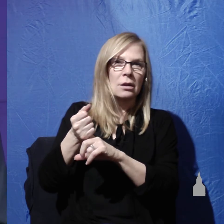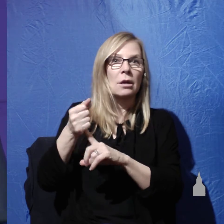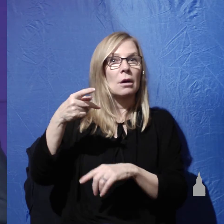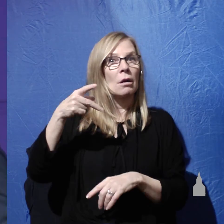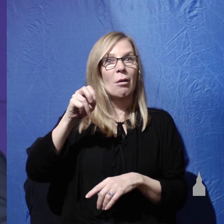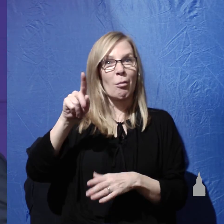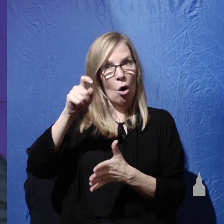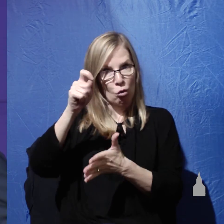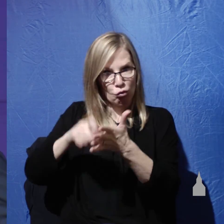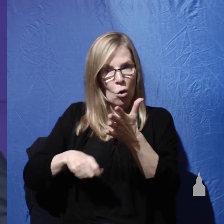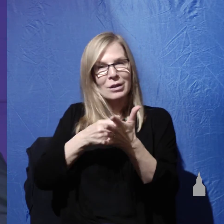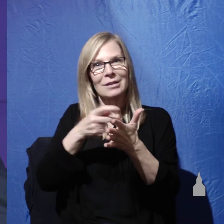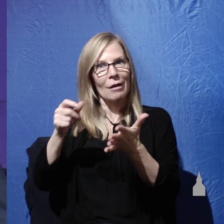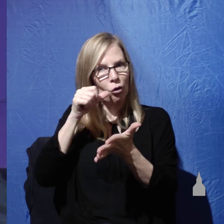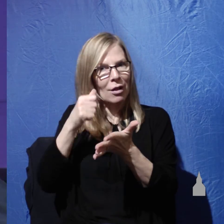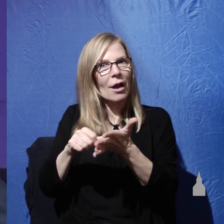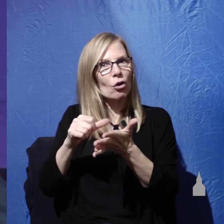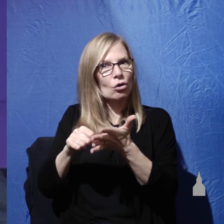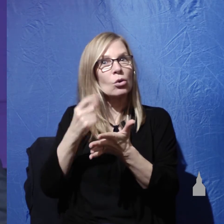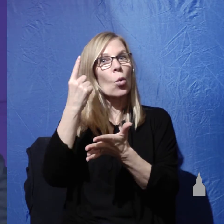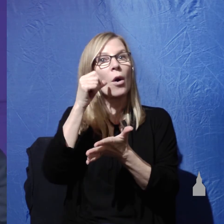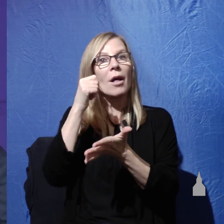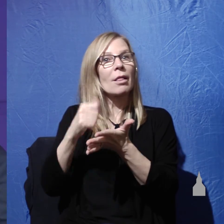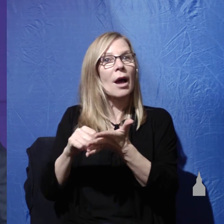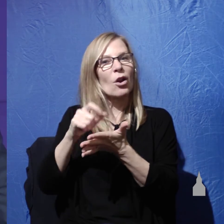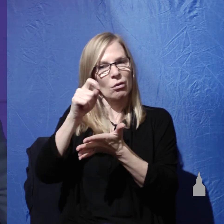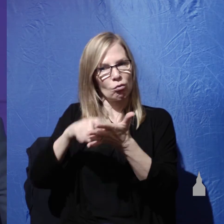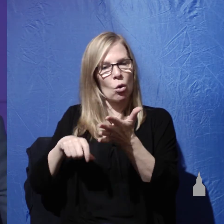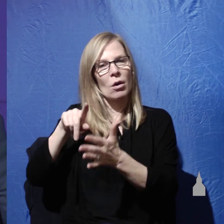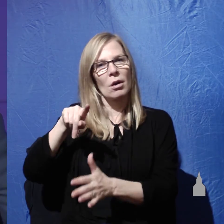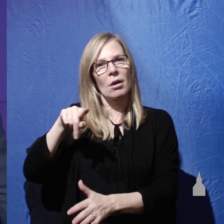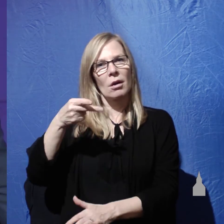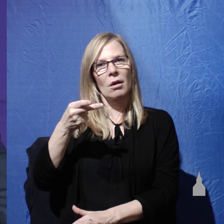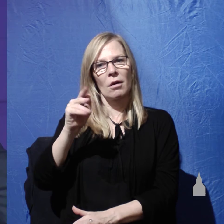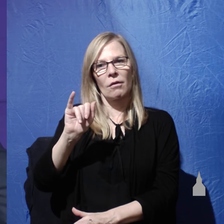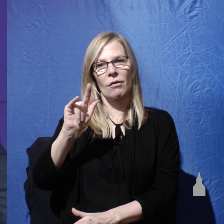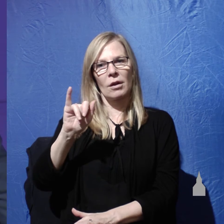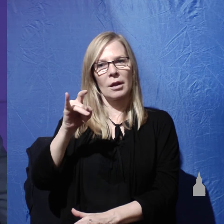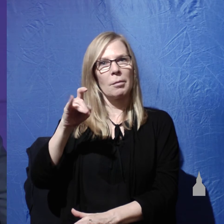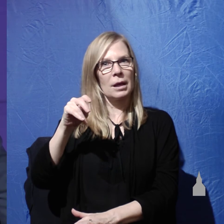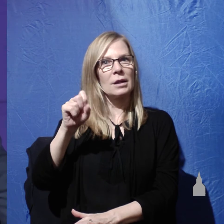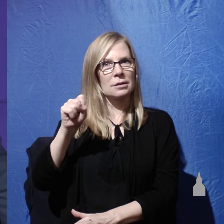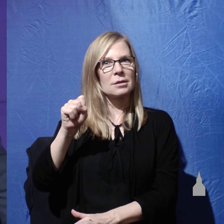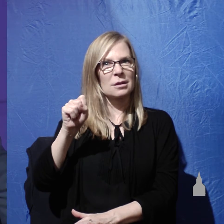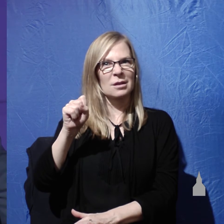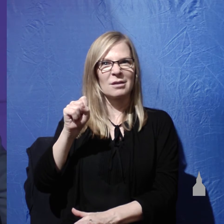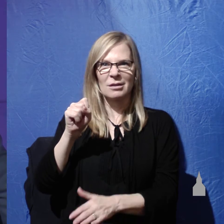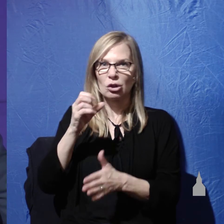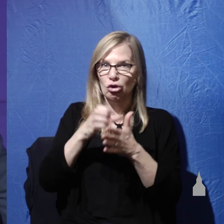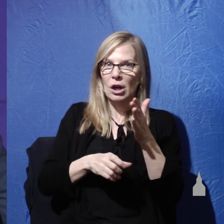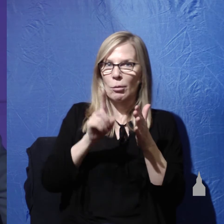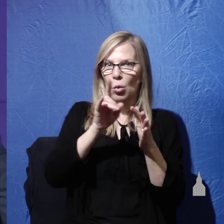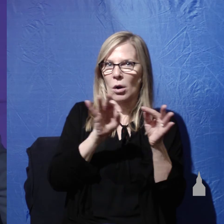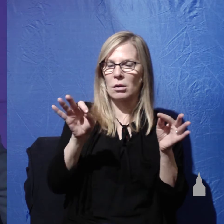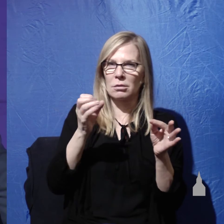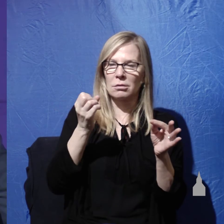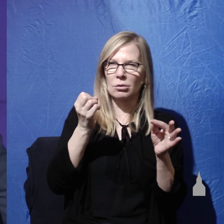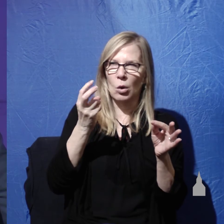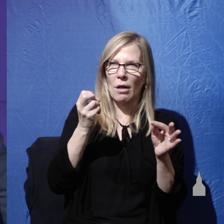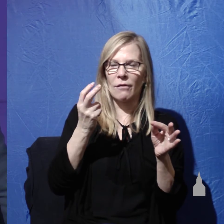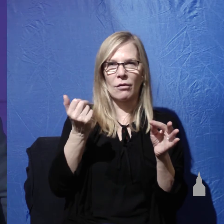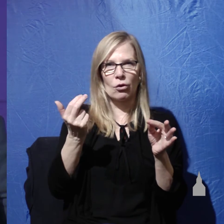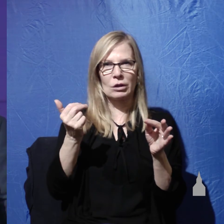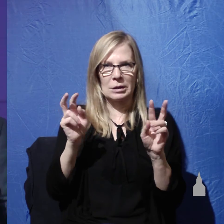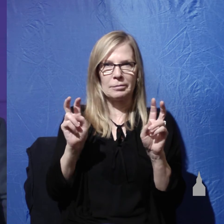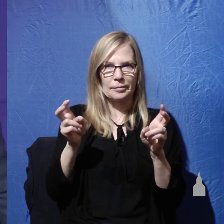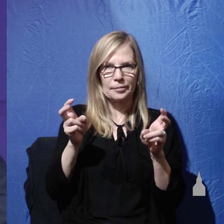letters, of which Philippians was one of them. He wrote Philippians from Rome. Here's what he said, Philippians chapter 1, 12, verses